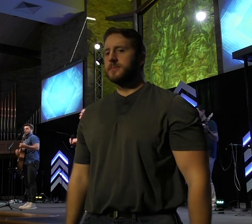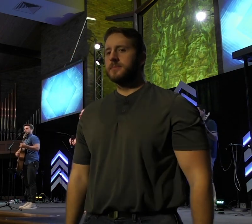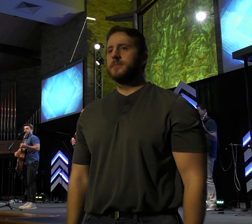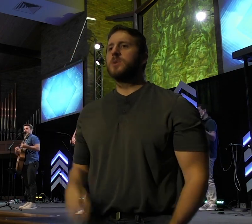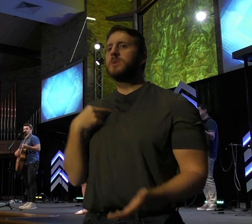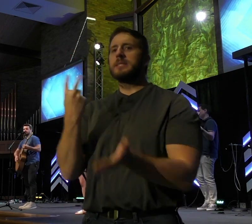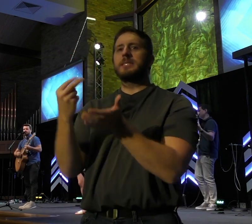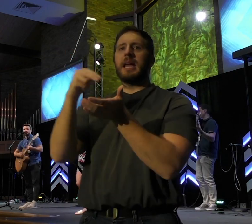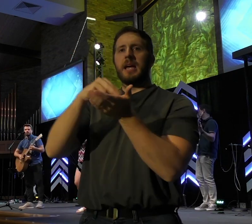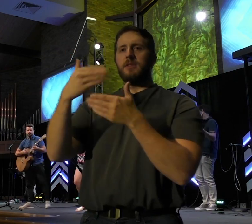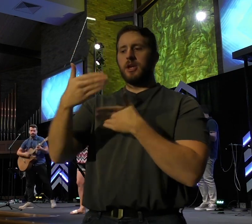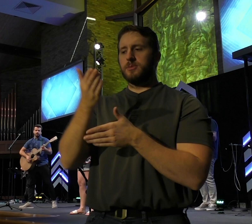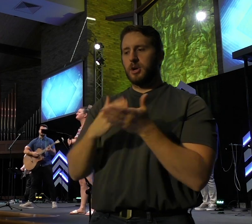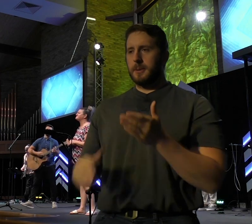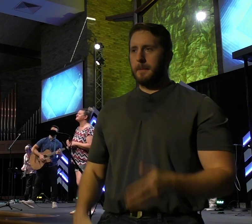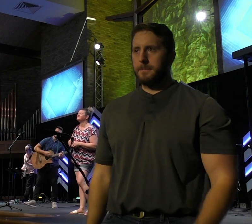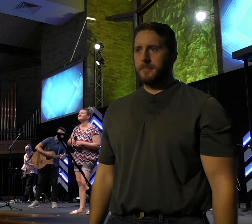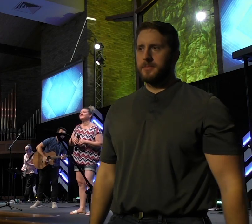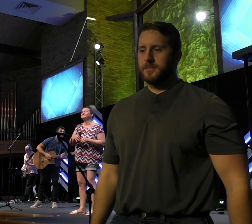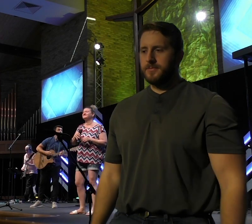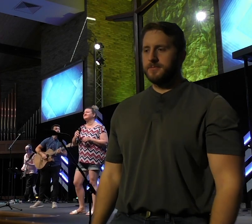stand and sing this next part with us, church.